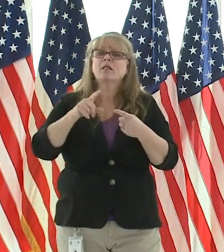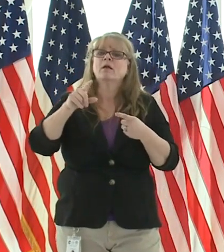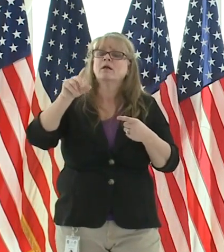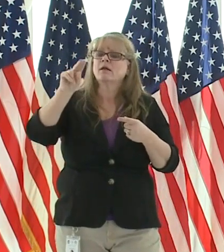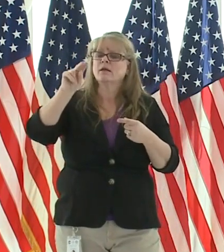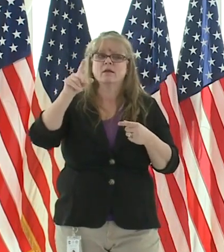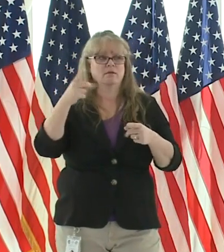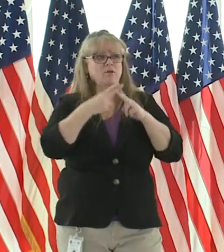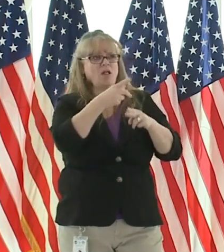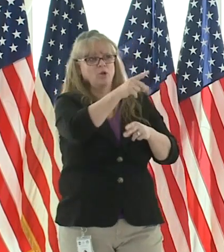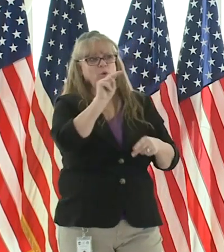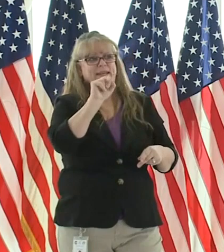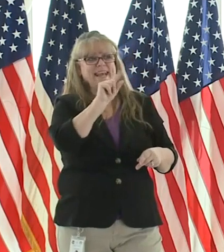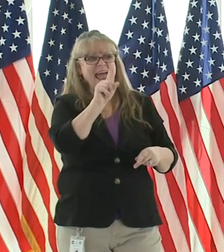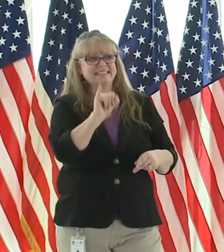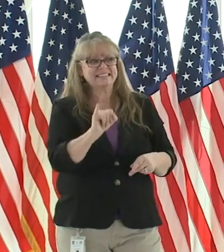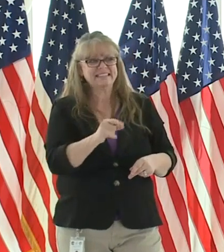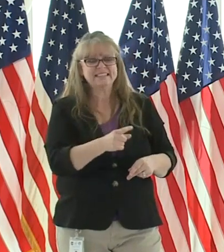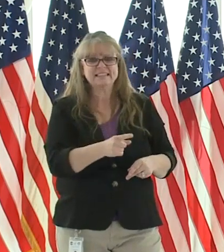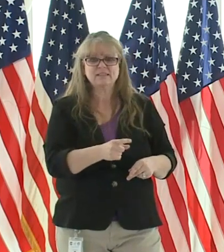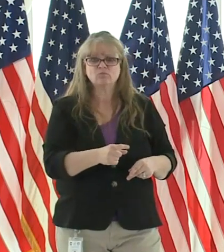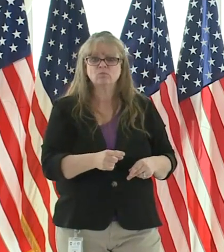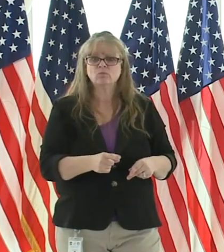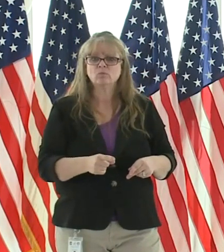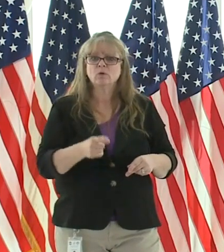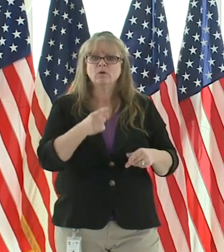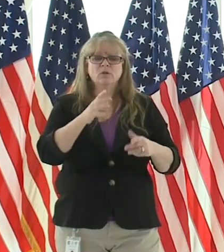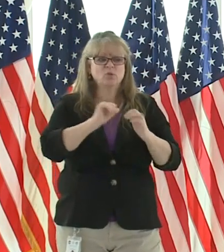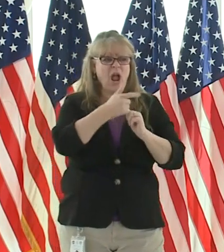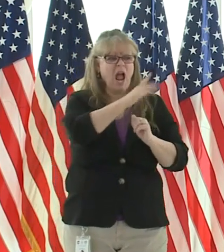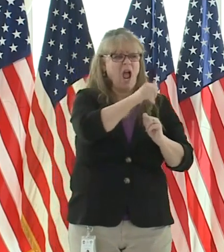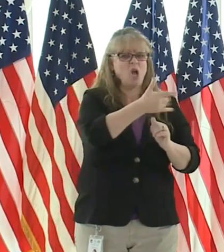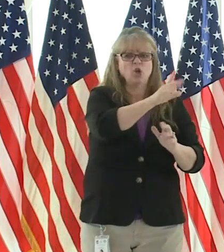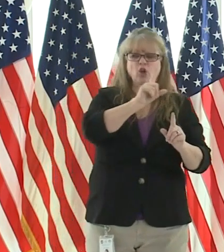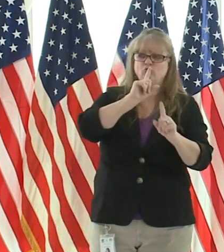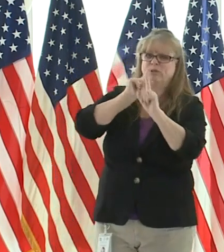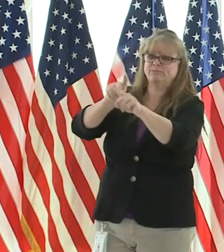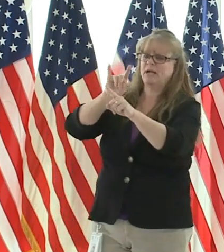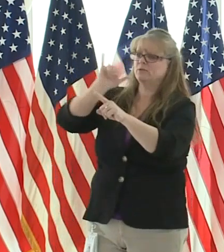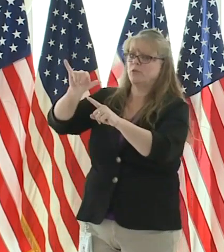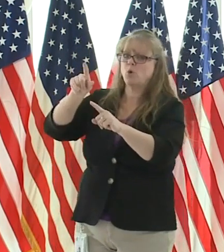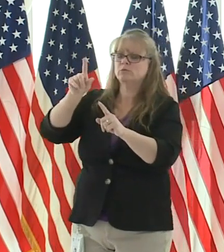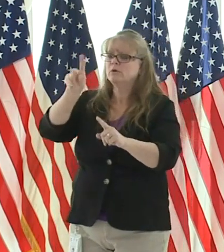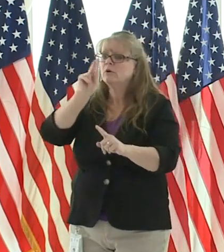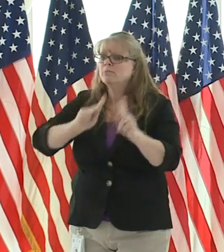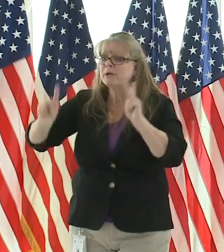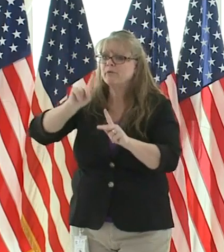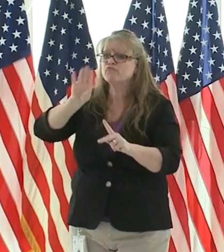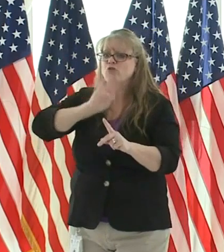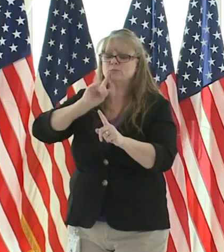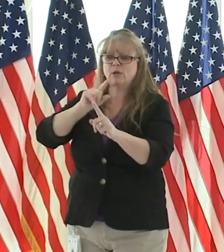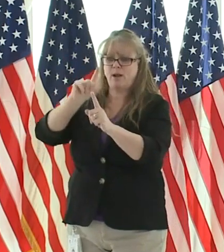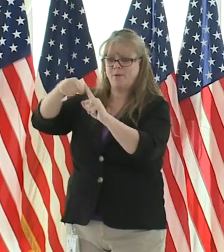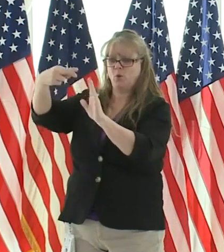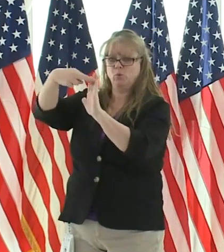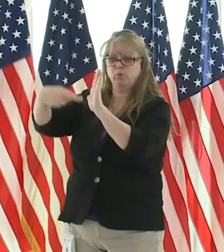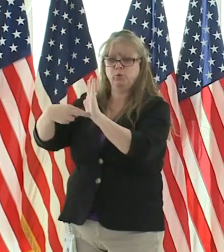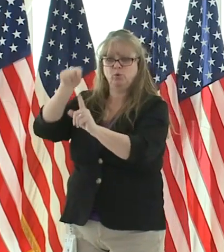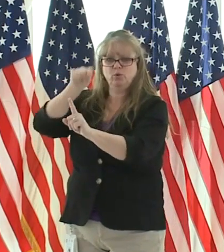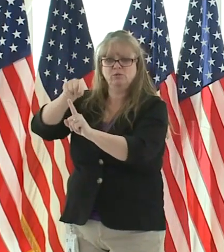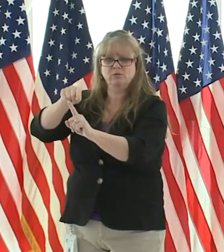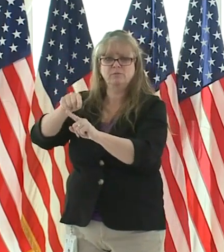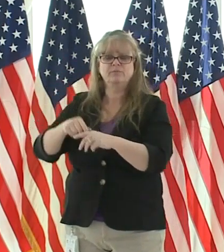How do you react to that? What do you say to those people who are clearly getting frustrated with this stay-at-home order? Well, first of all, as